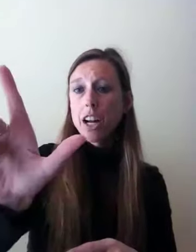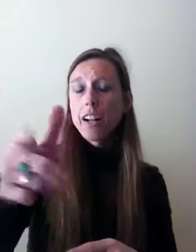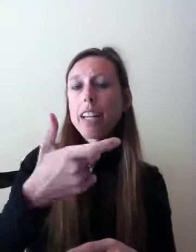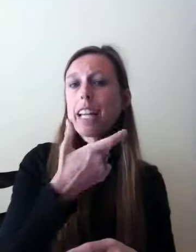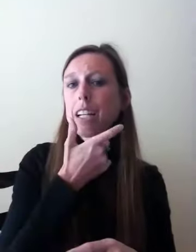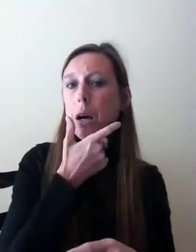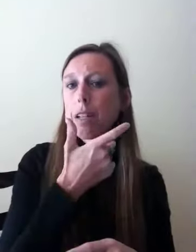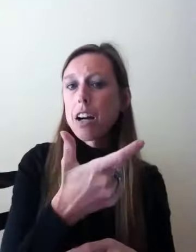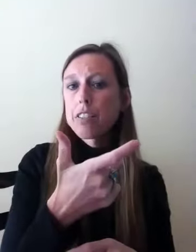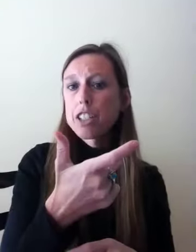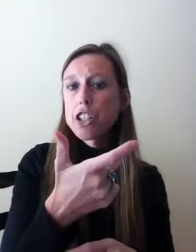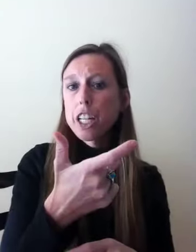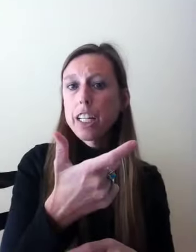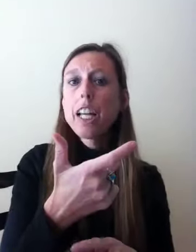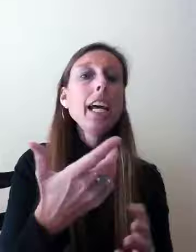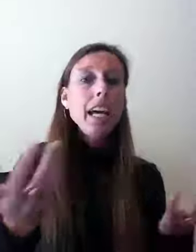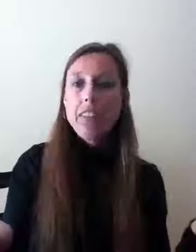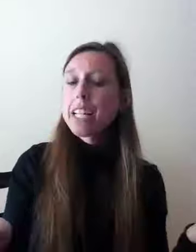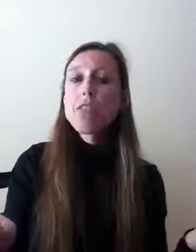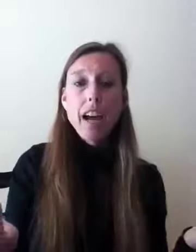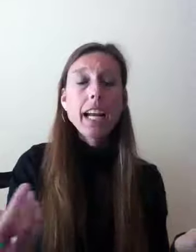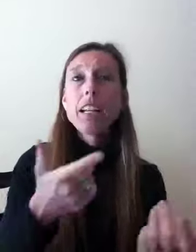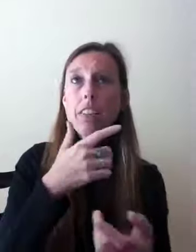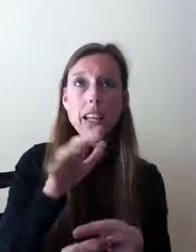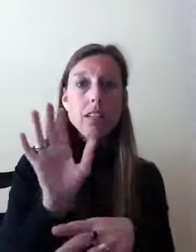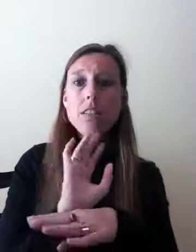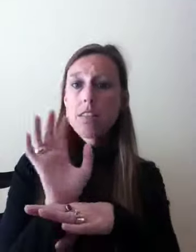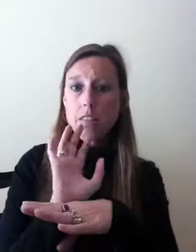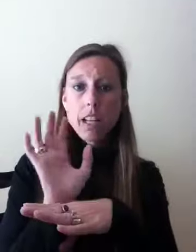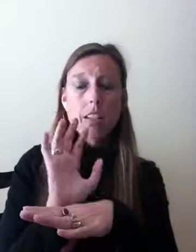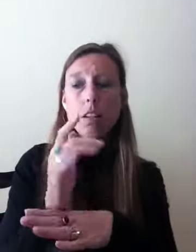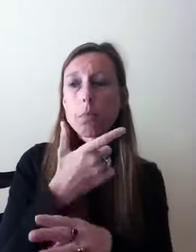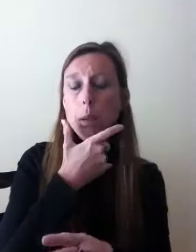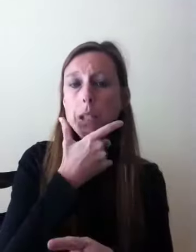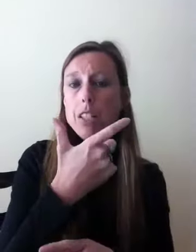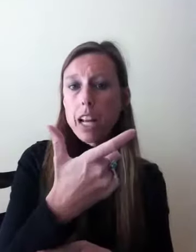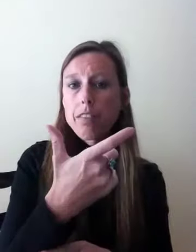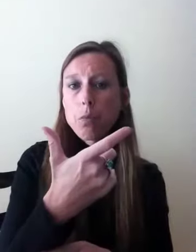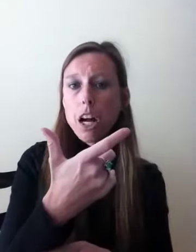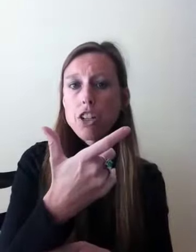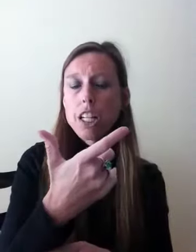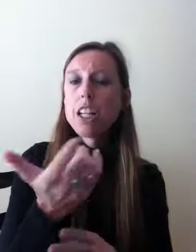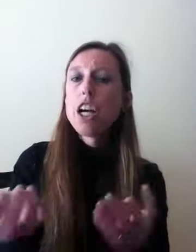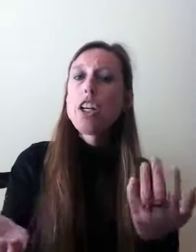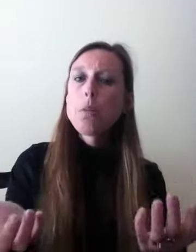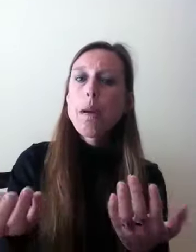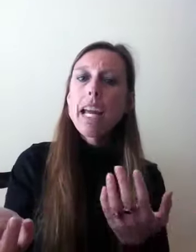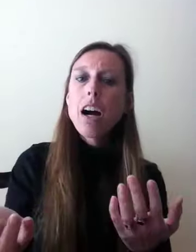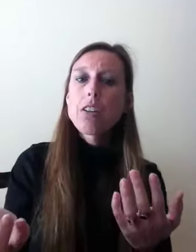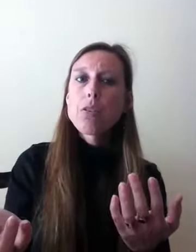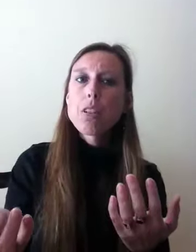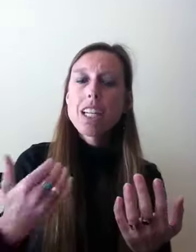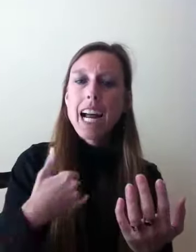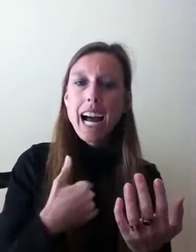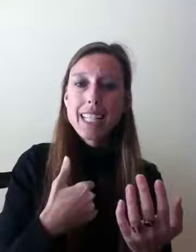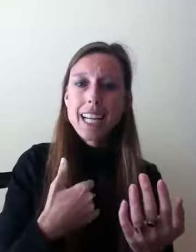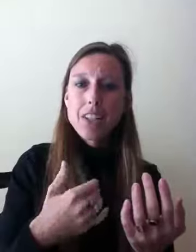L hand coming off of your chin, and that's fine. That's an appropriate sign for watching. You may also see, and I tend